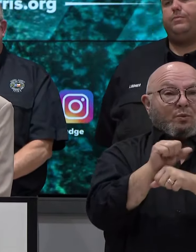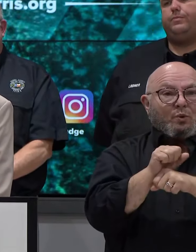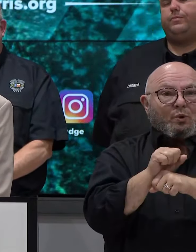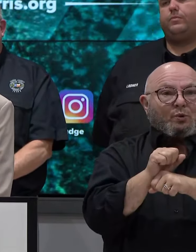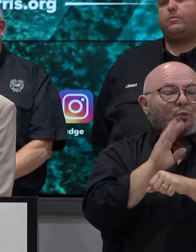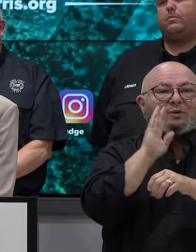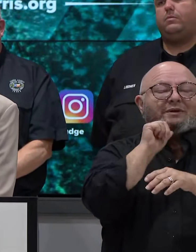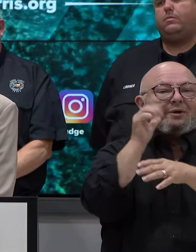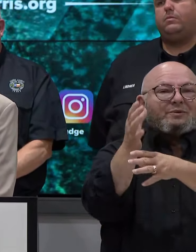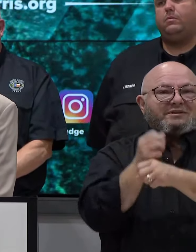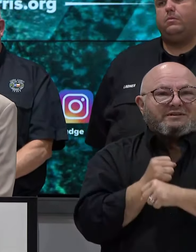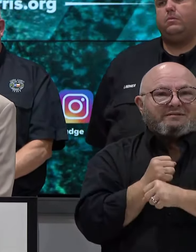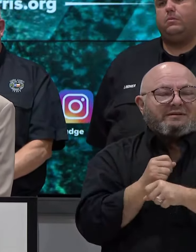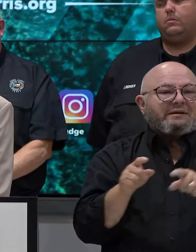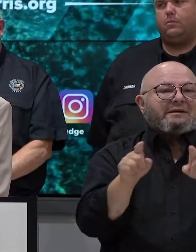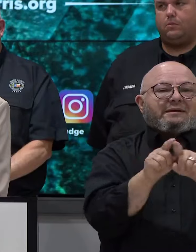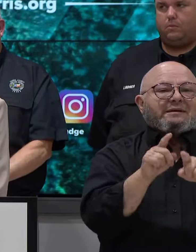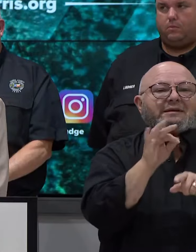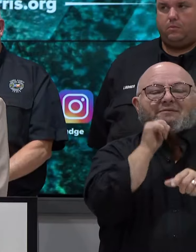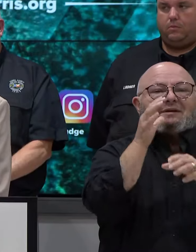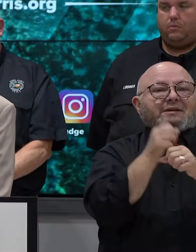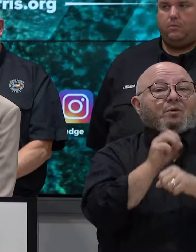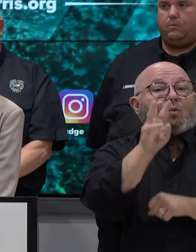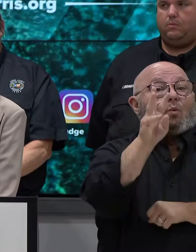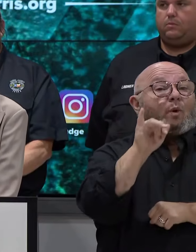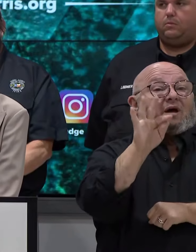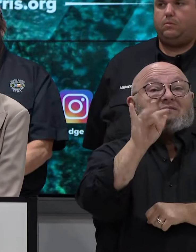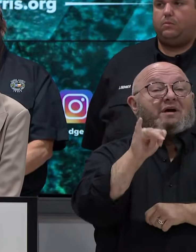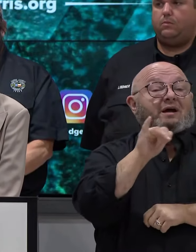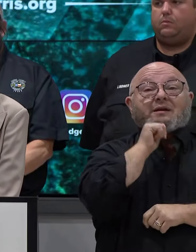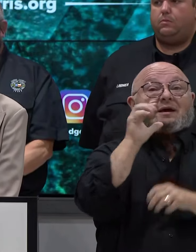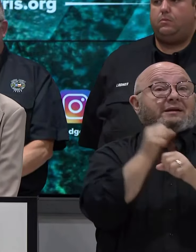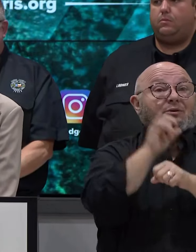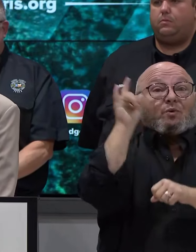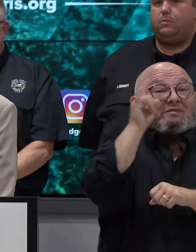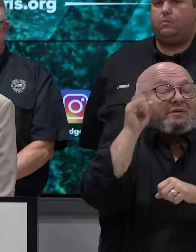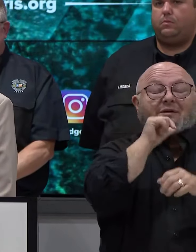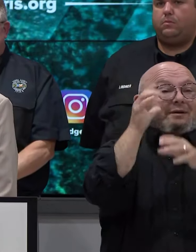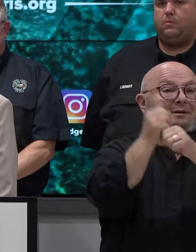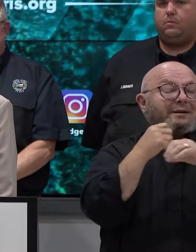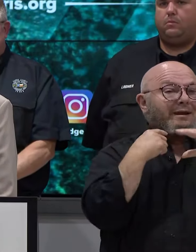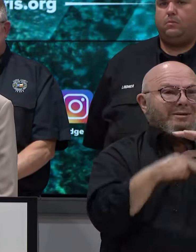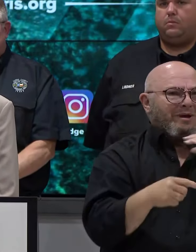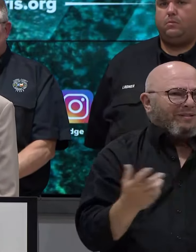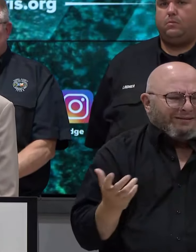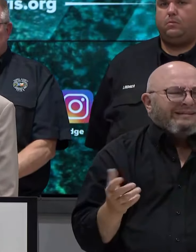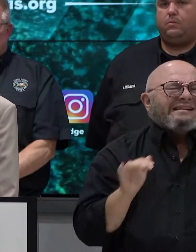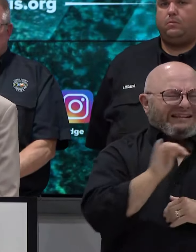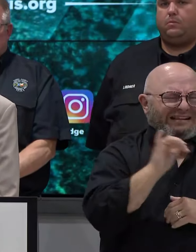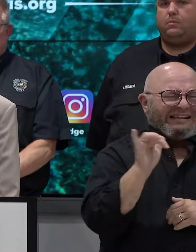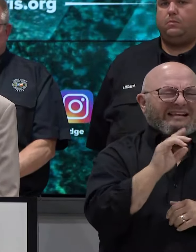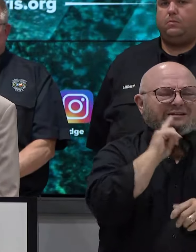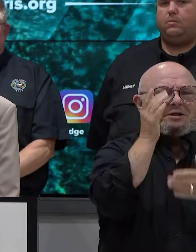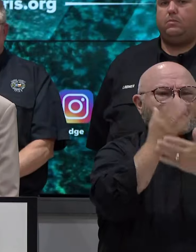them. Same thing, if they're not receiving Wi-Fi, they may not be receiving their emails, right? So I think it's part of that for